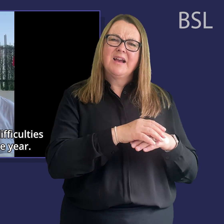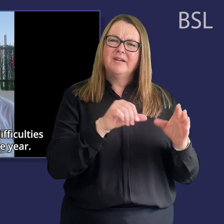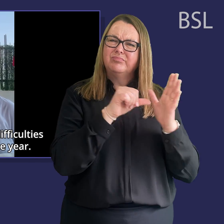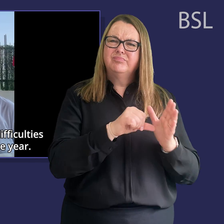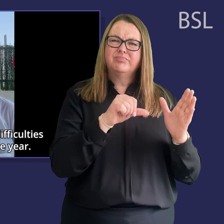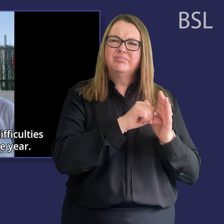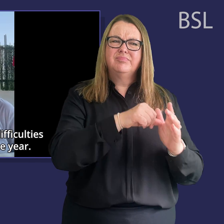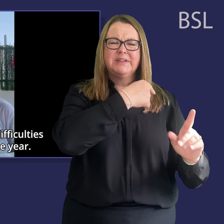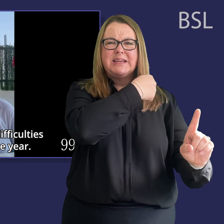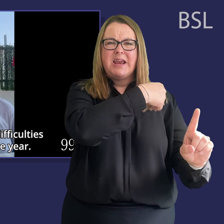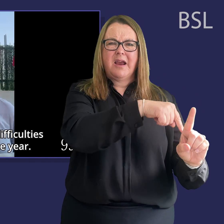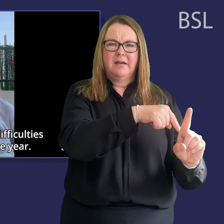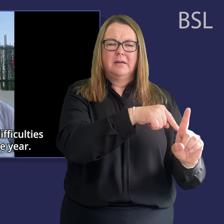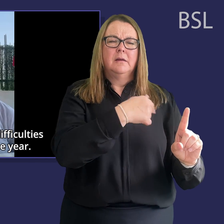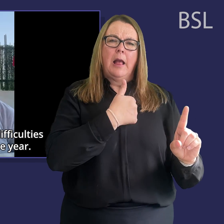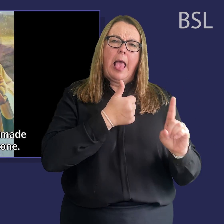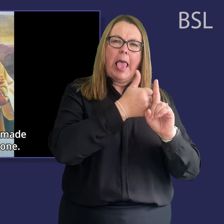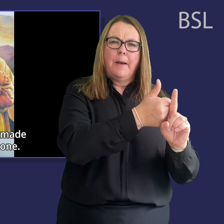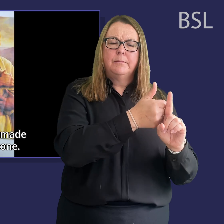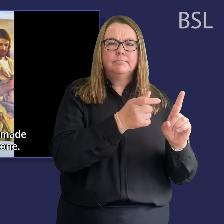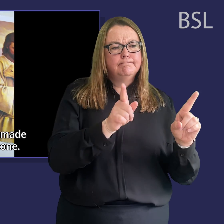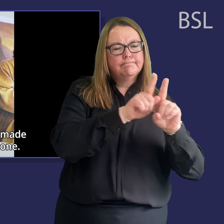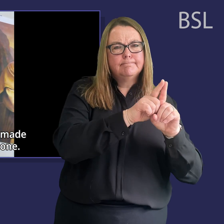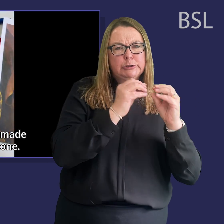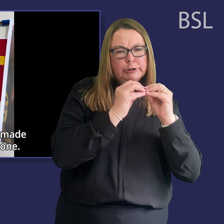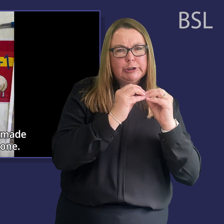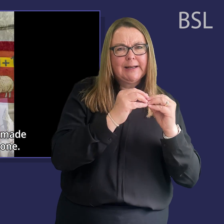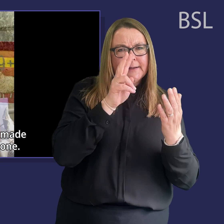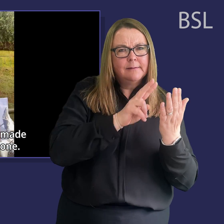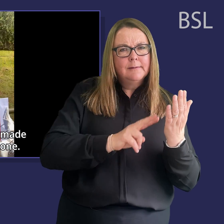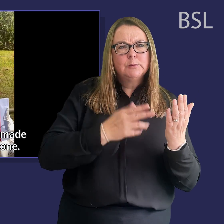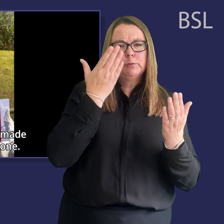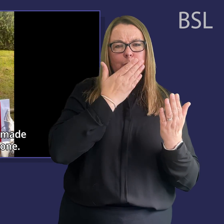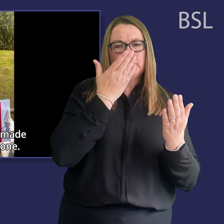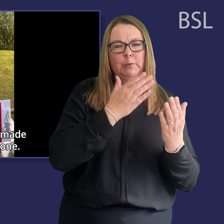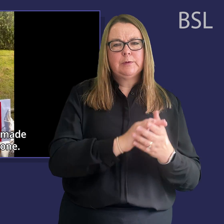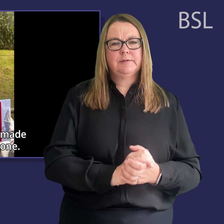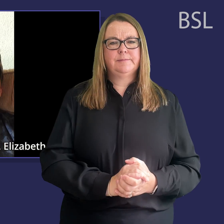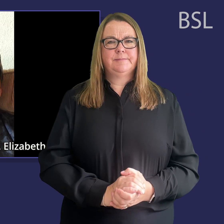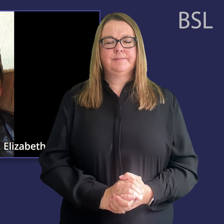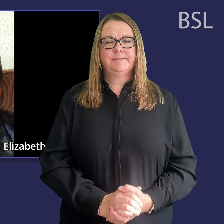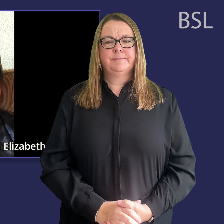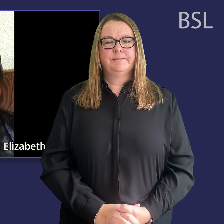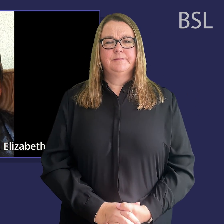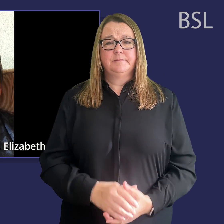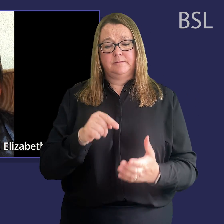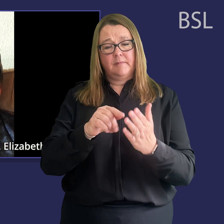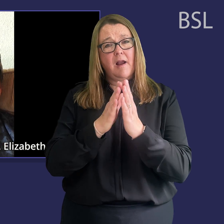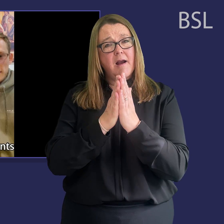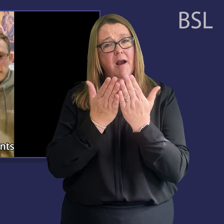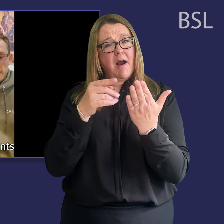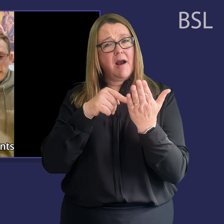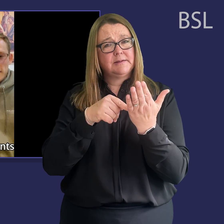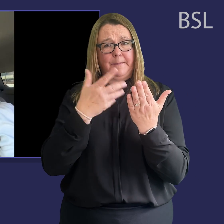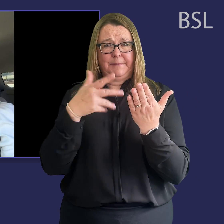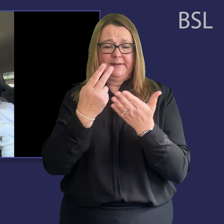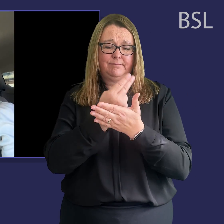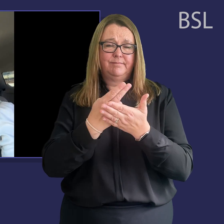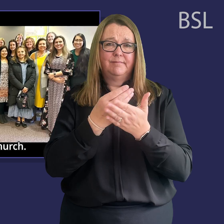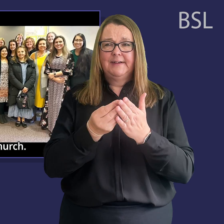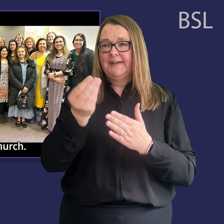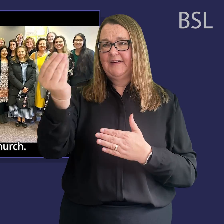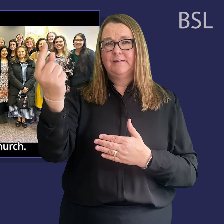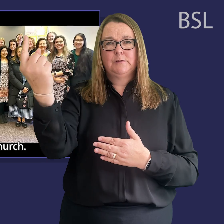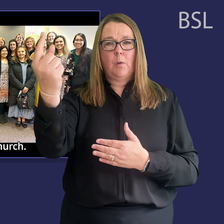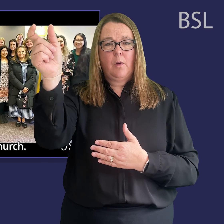dei debiti che aveva avuto durante l'anno. E foi esse cartão que eu fiz para entregar para uma pessoa. I served my neighbor Elizabeth, my grandparents, my